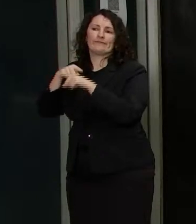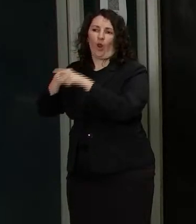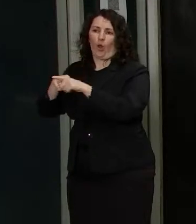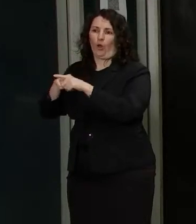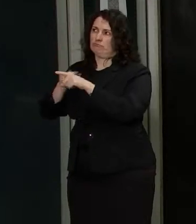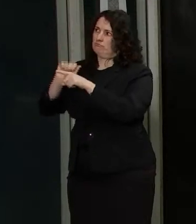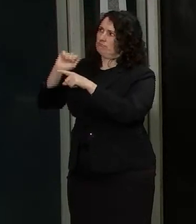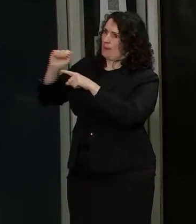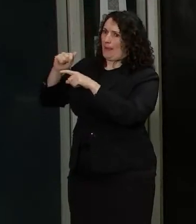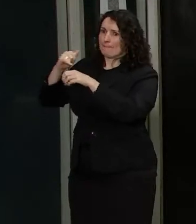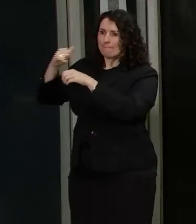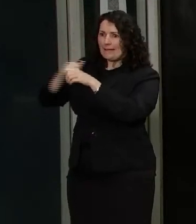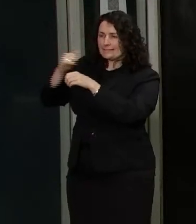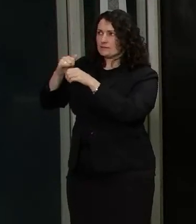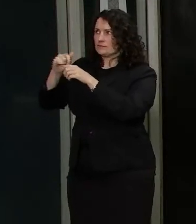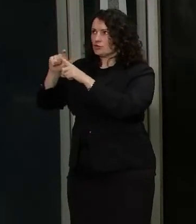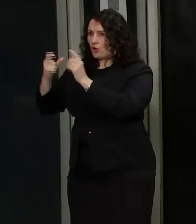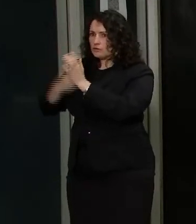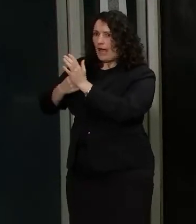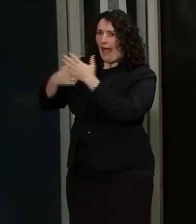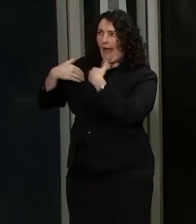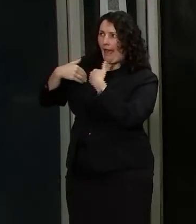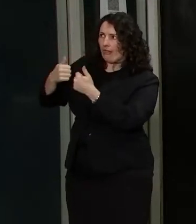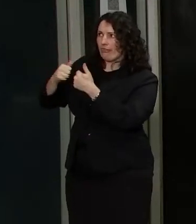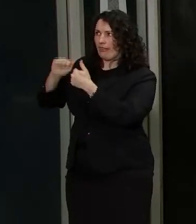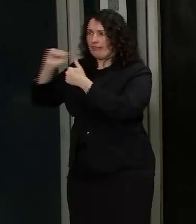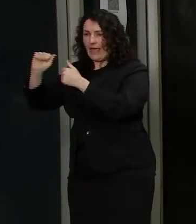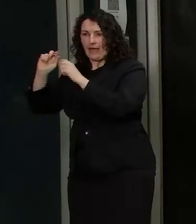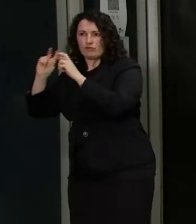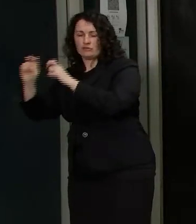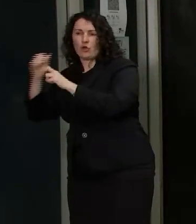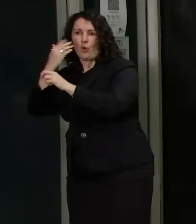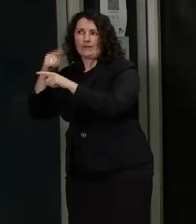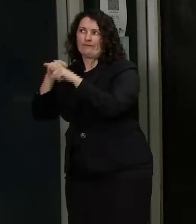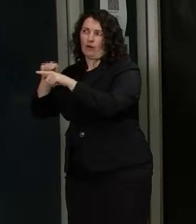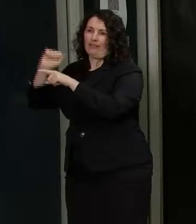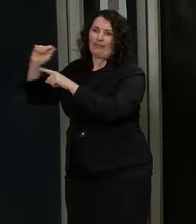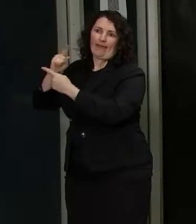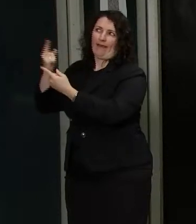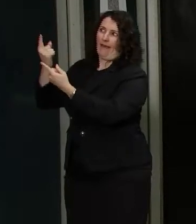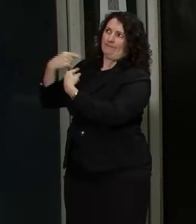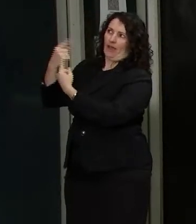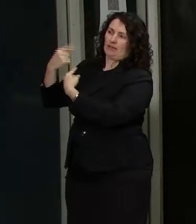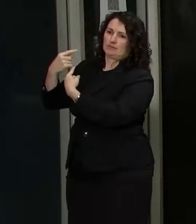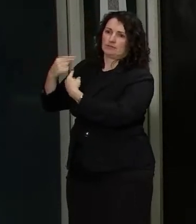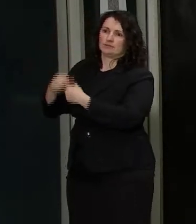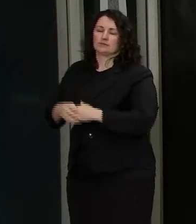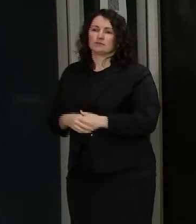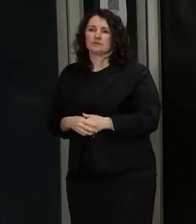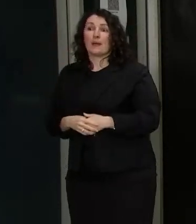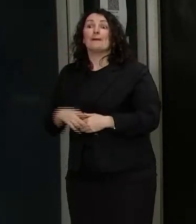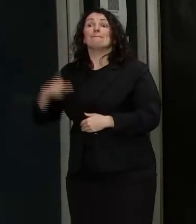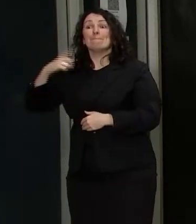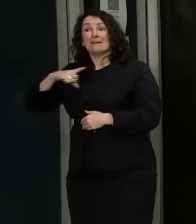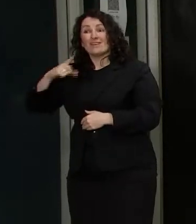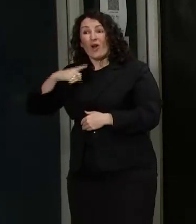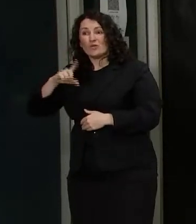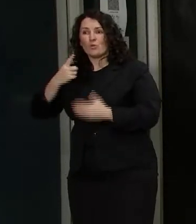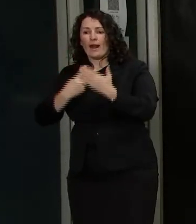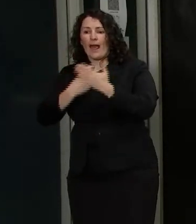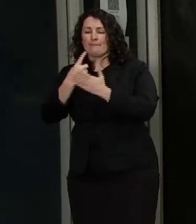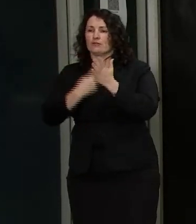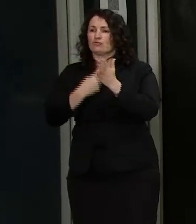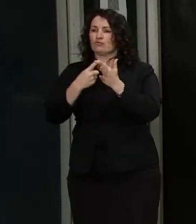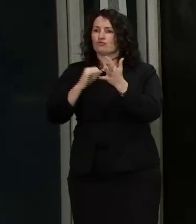advice was that because of that, because of the recent cases in Reservoir and the Queensland couple,